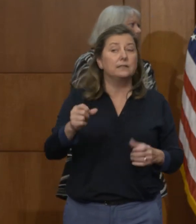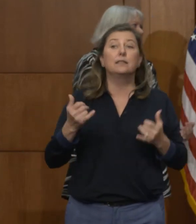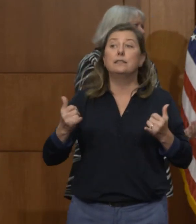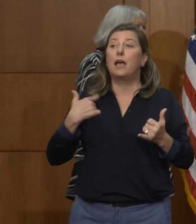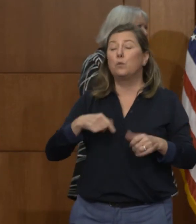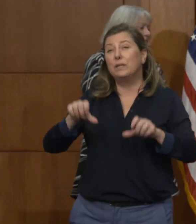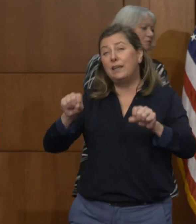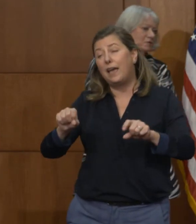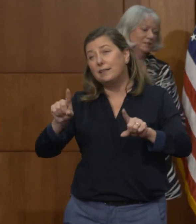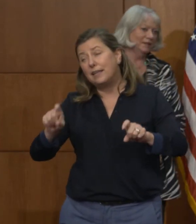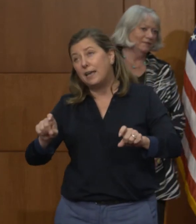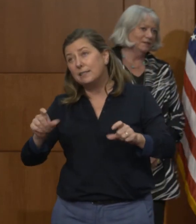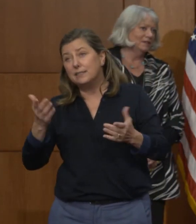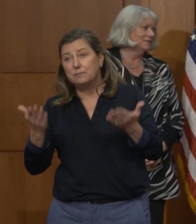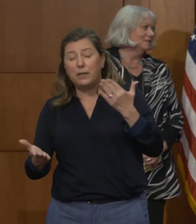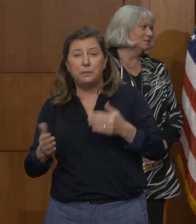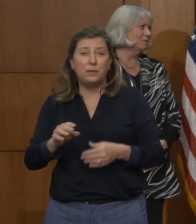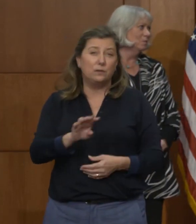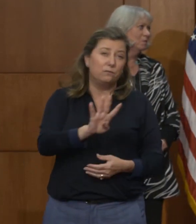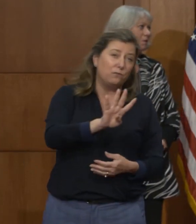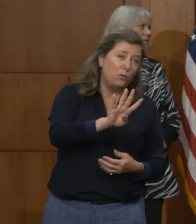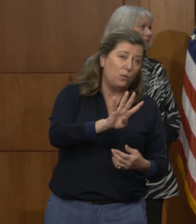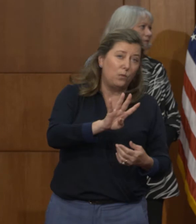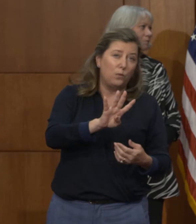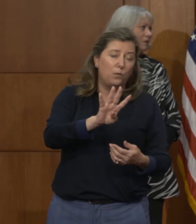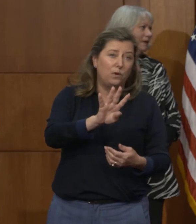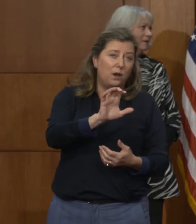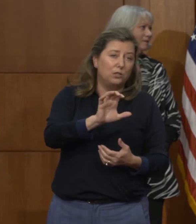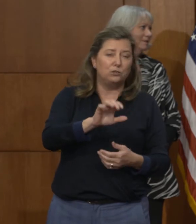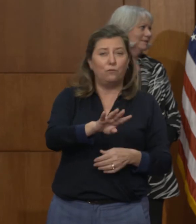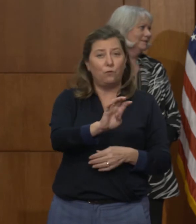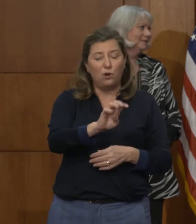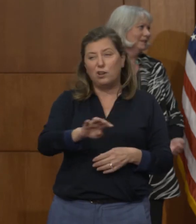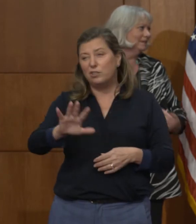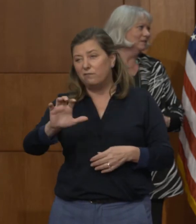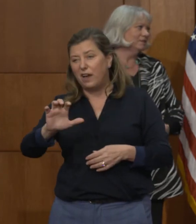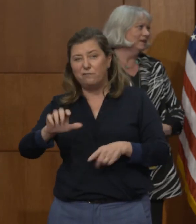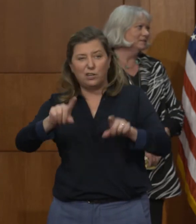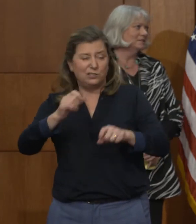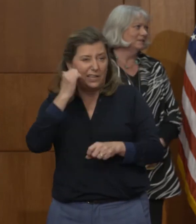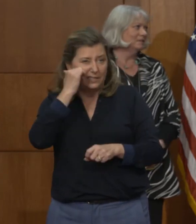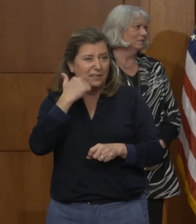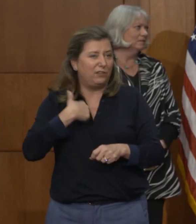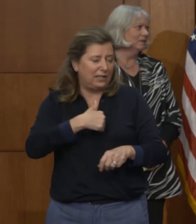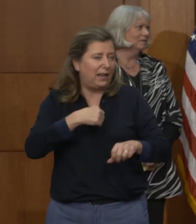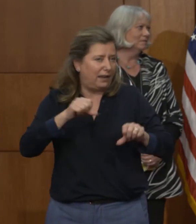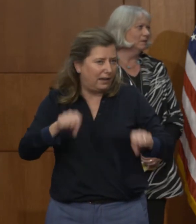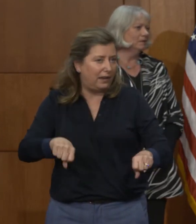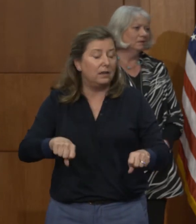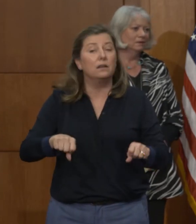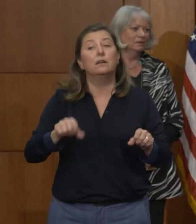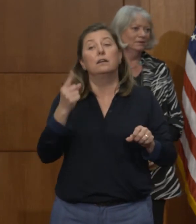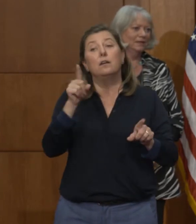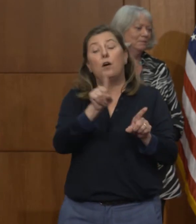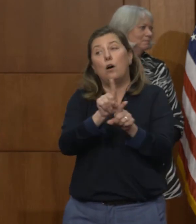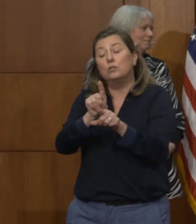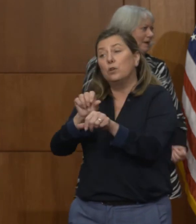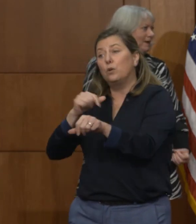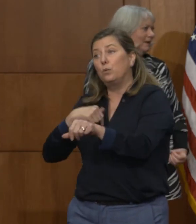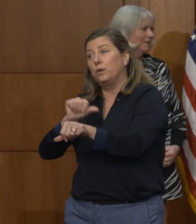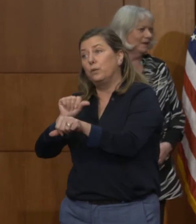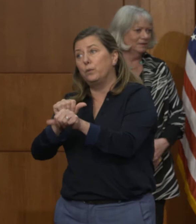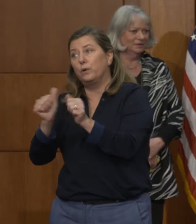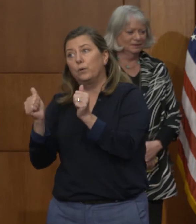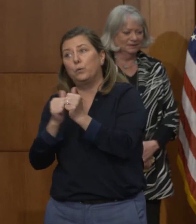able to test in the range of 400 to 500 tests a day. But we are also working in collaboration